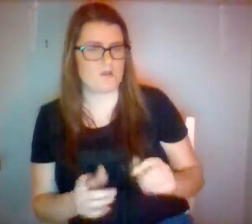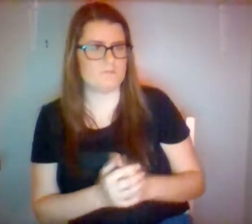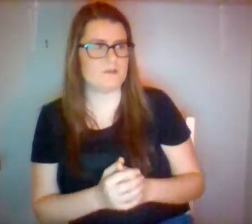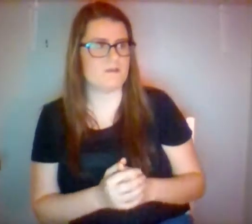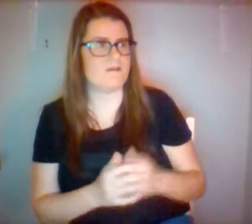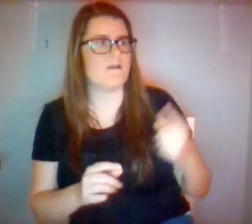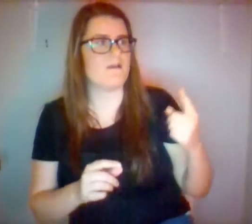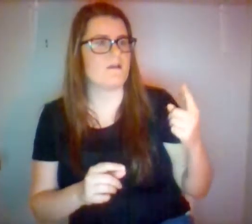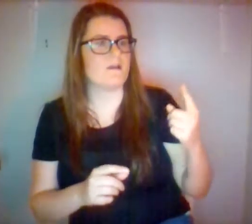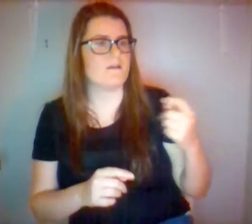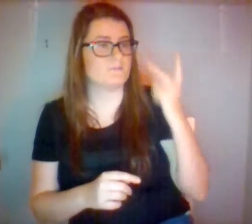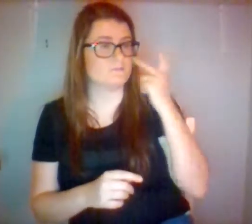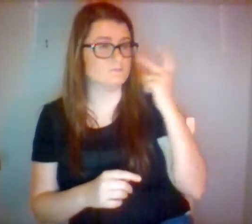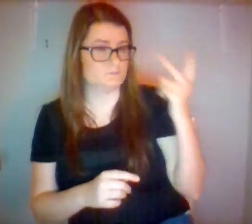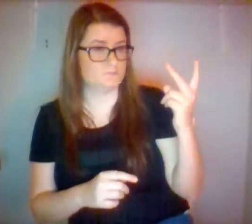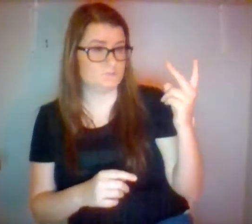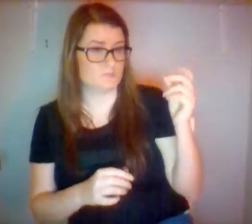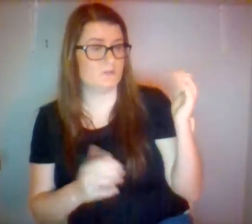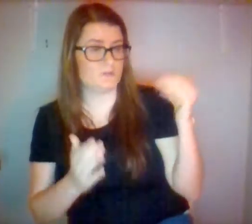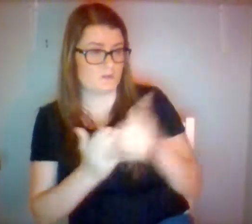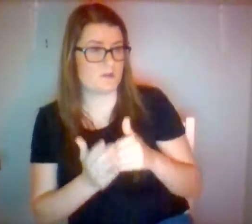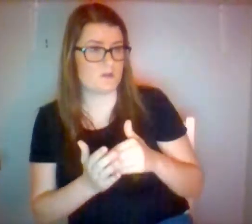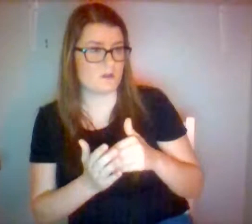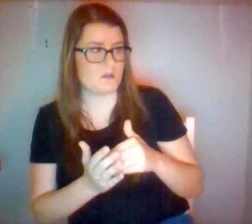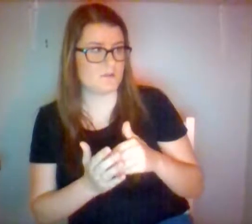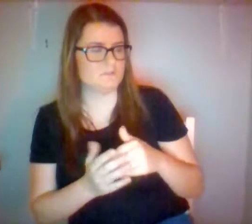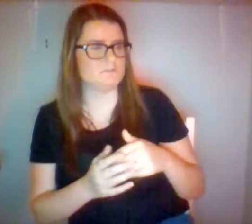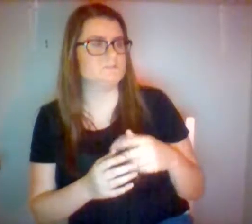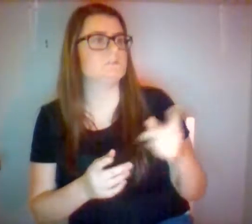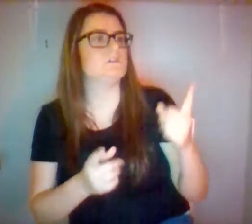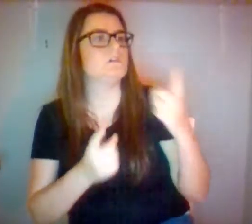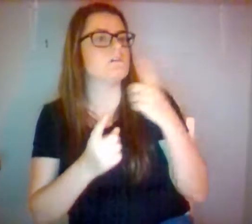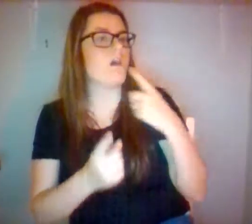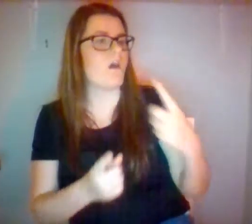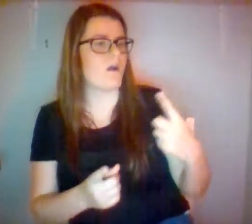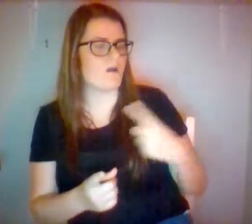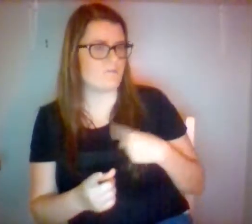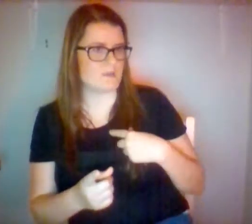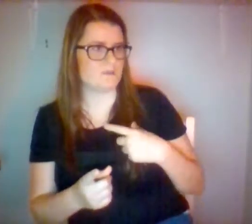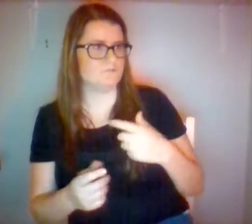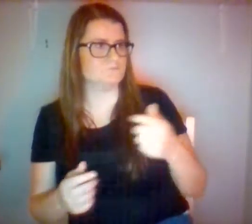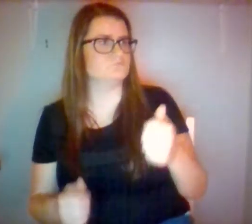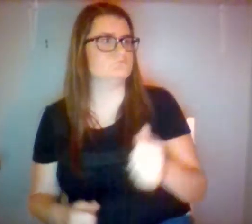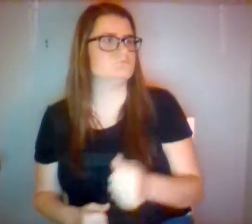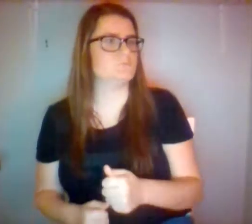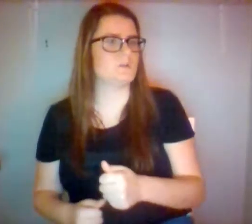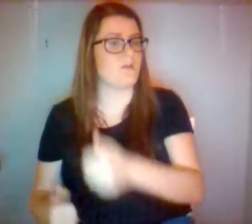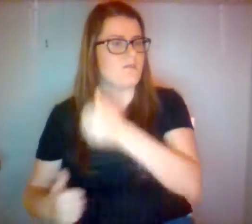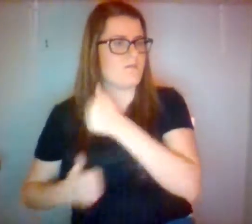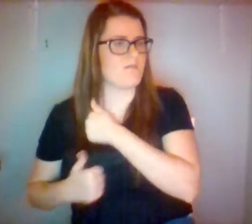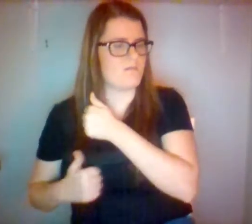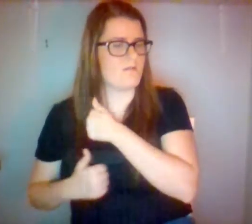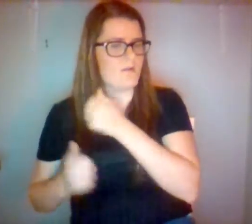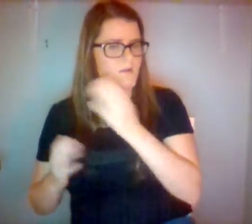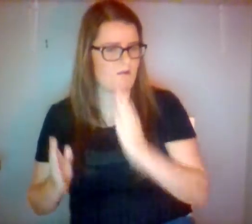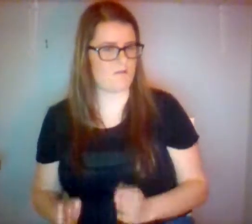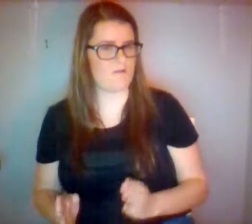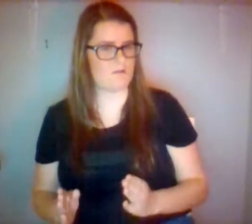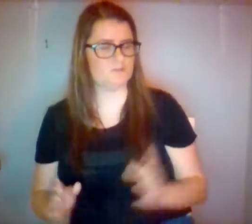that justice is done. So Caiaphas ordered the captain of the temple guard to be on the lookout for Jesus. But word soon came